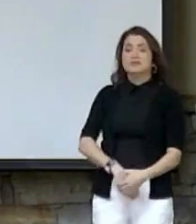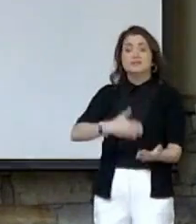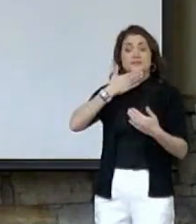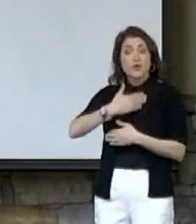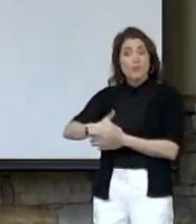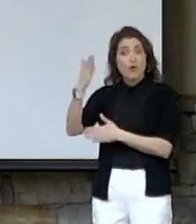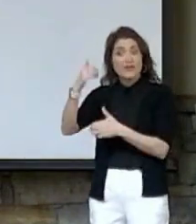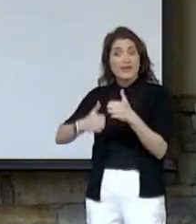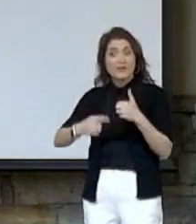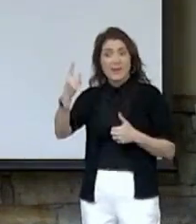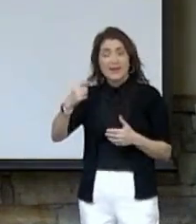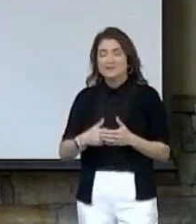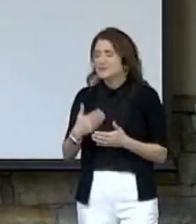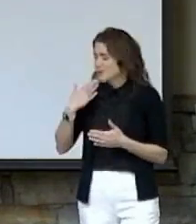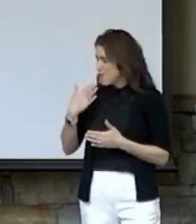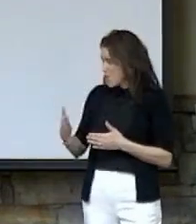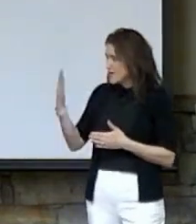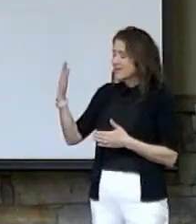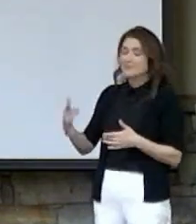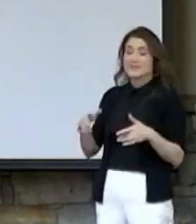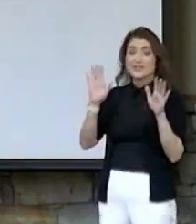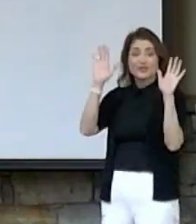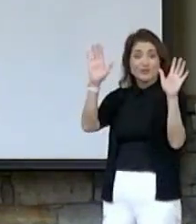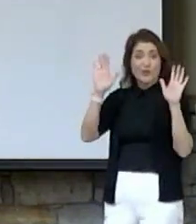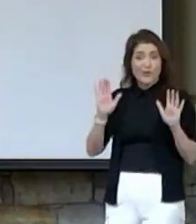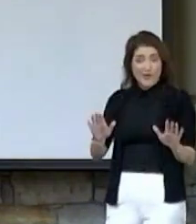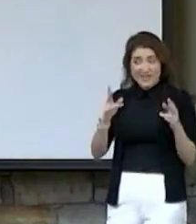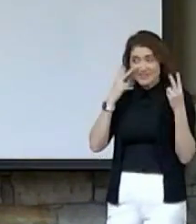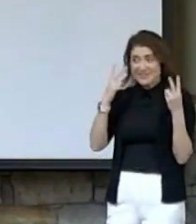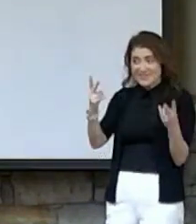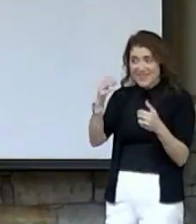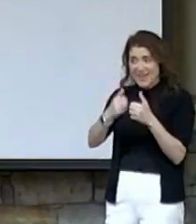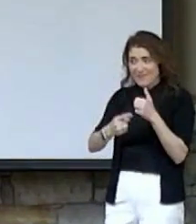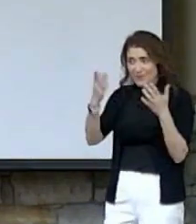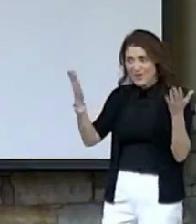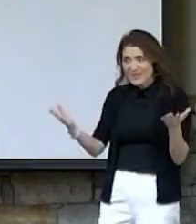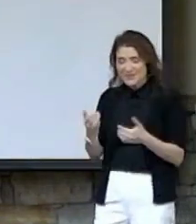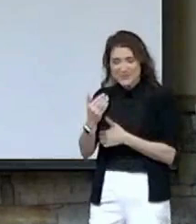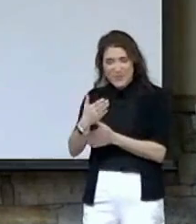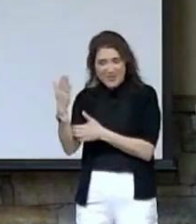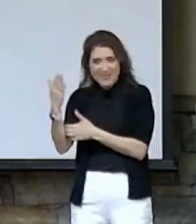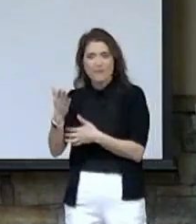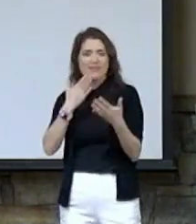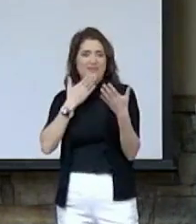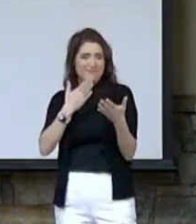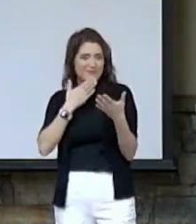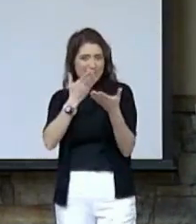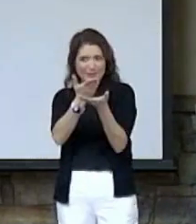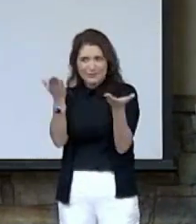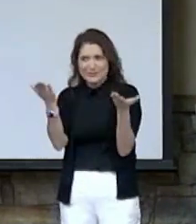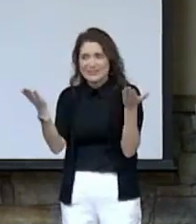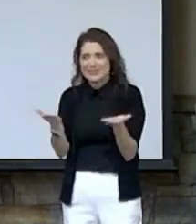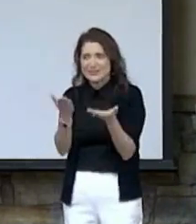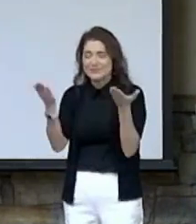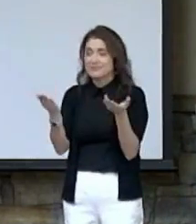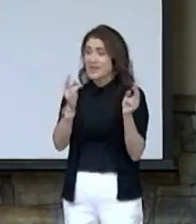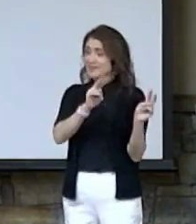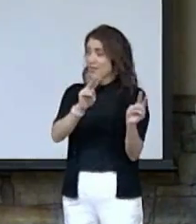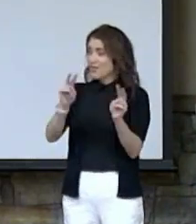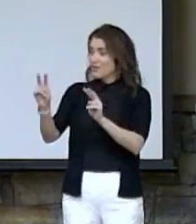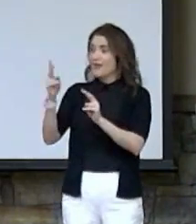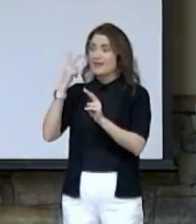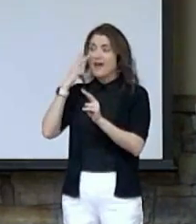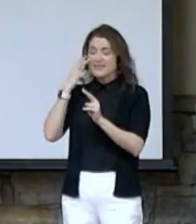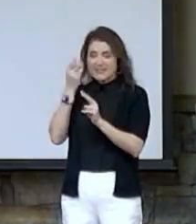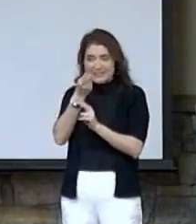Hi, good morning, everybody. Good morning. It is great to see everybody here this morning. We're thankful for your presence. So I look out, I see